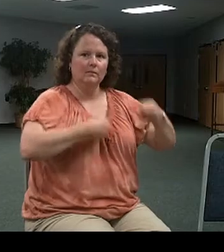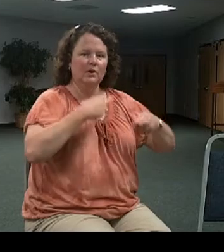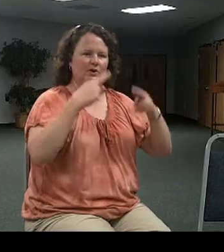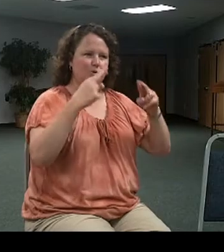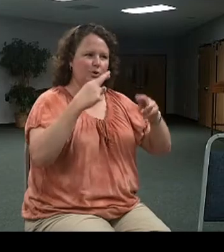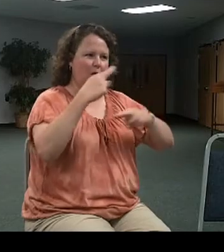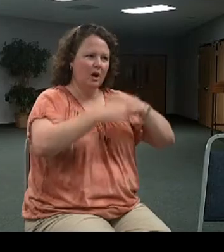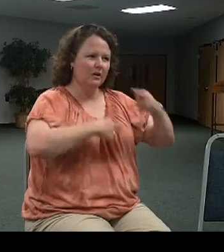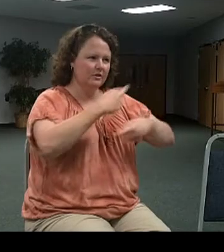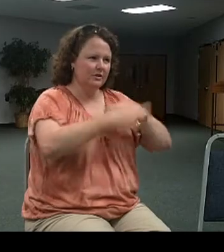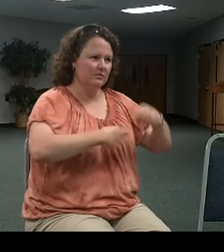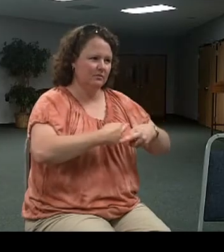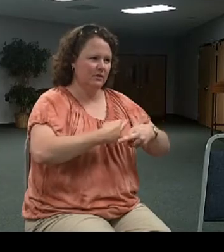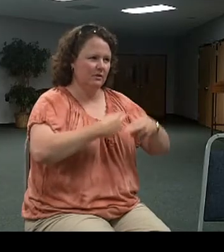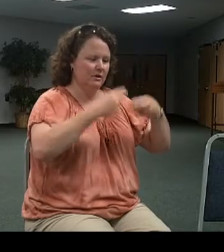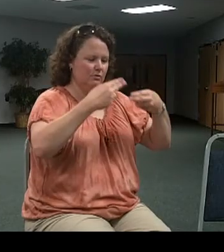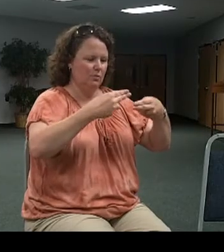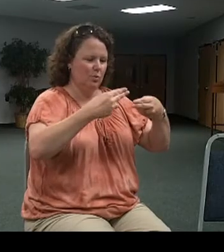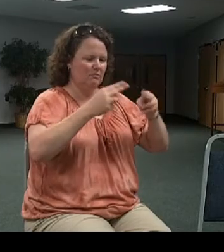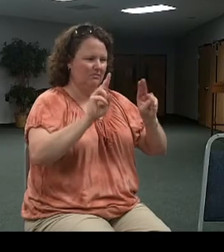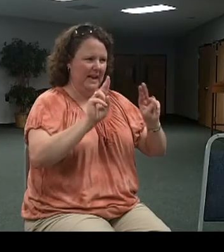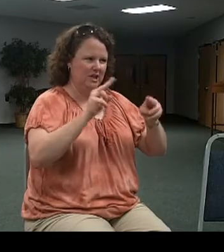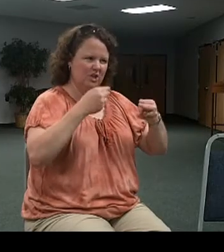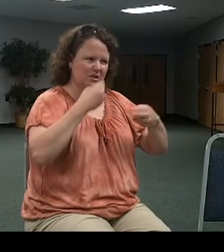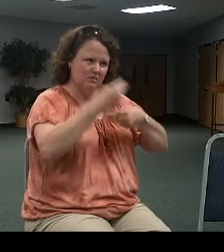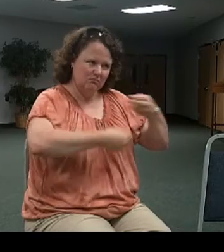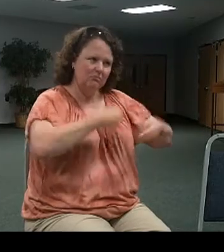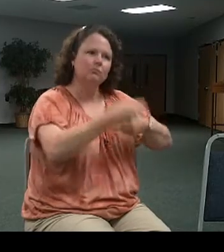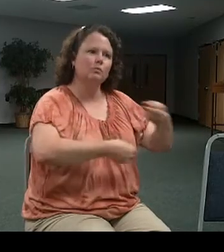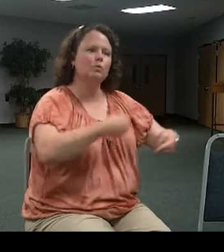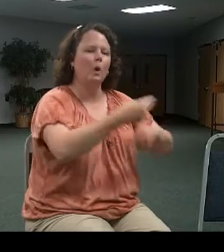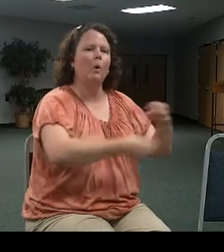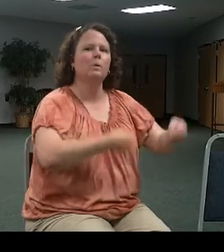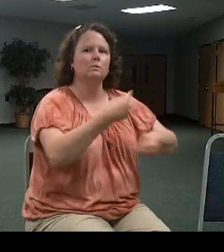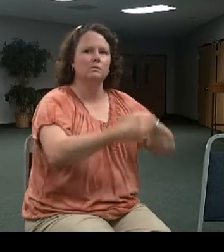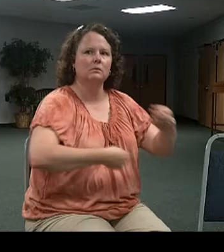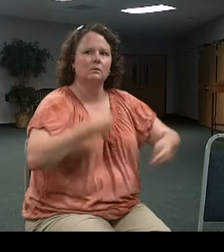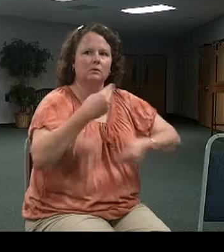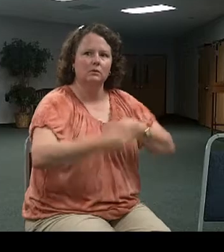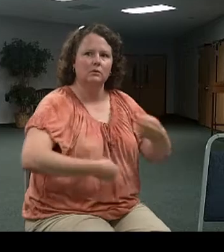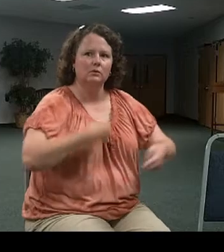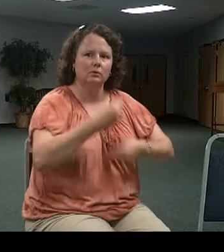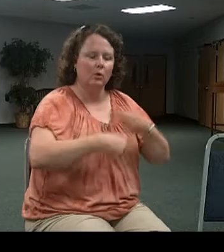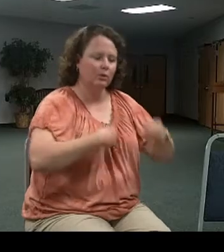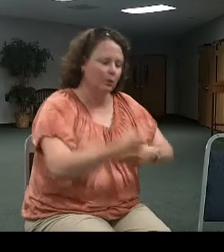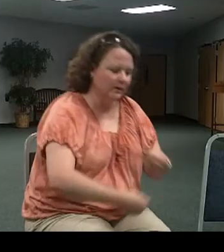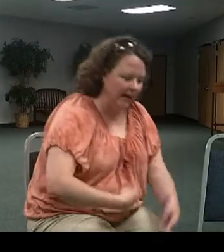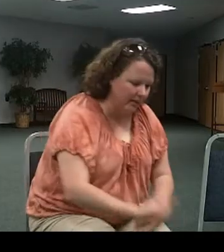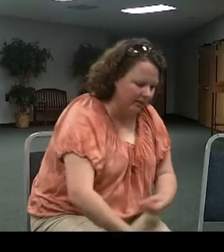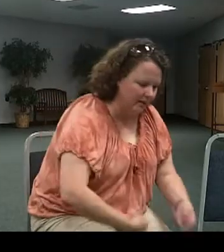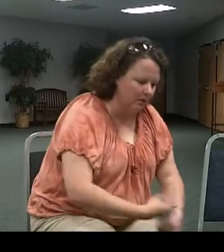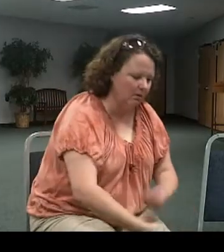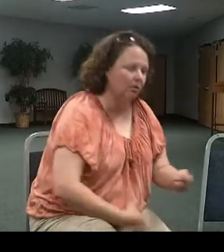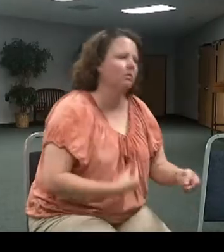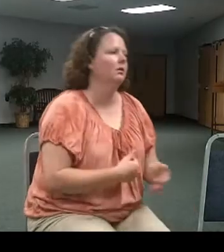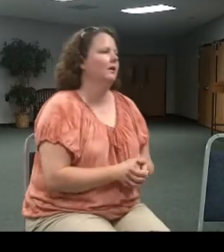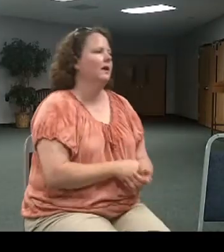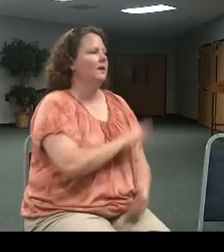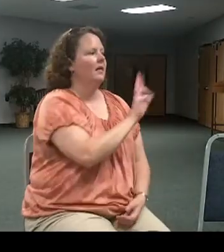You can do 2 R's. You can do more H's. Roll. Roll. Roll down the hill. Okay.